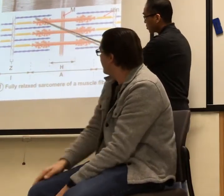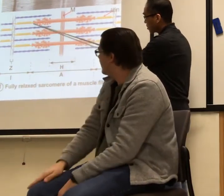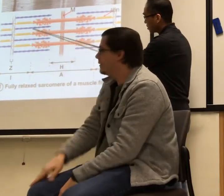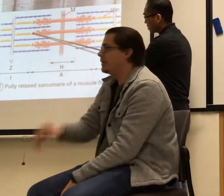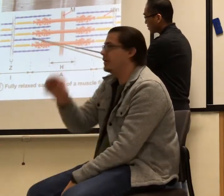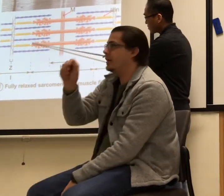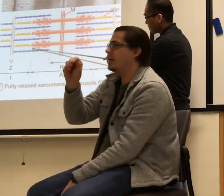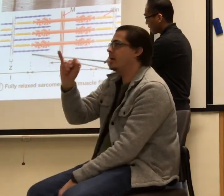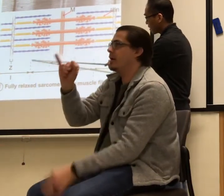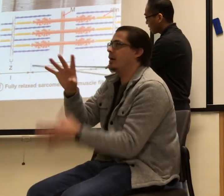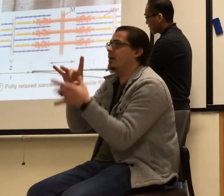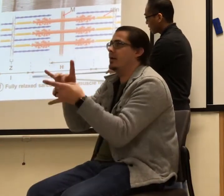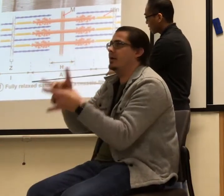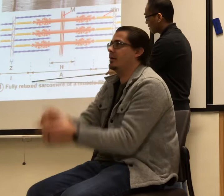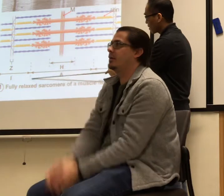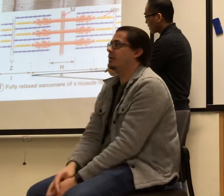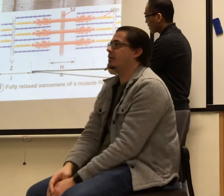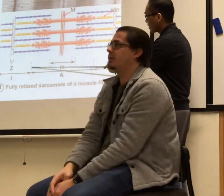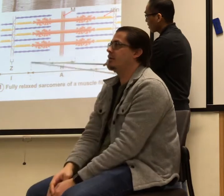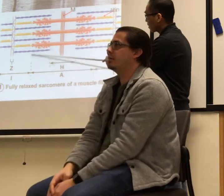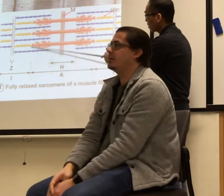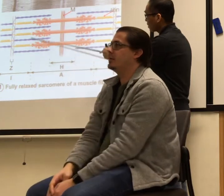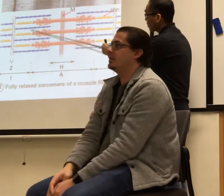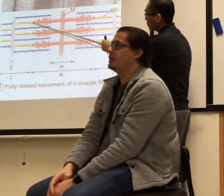Iban Junction. Okay.